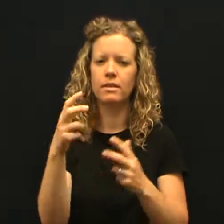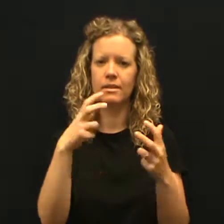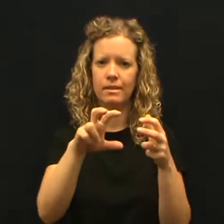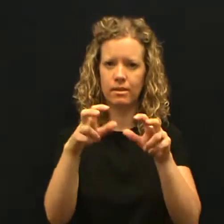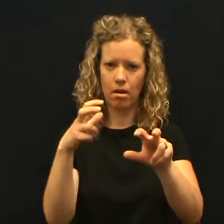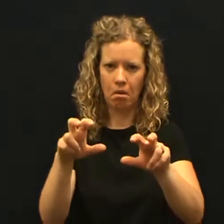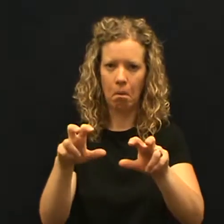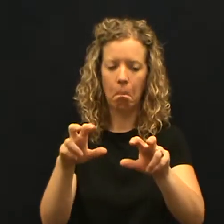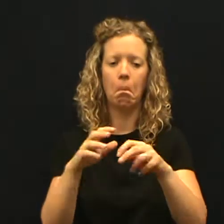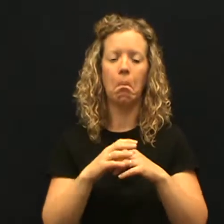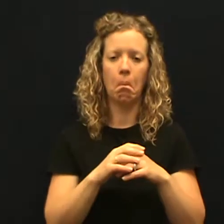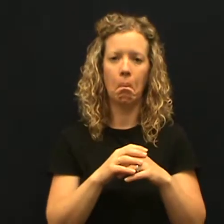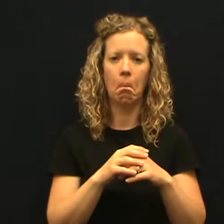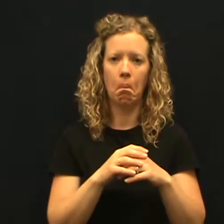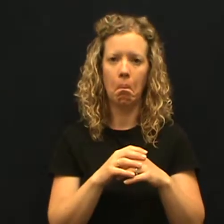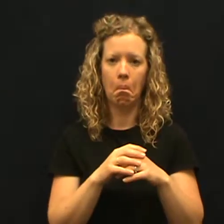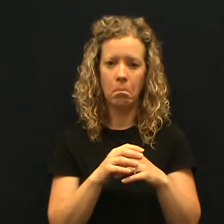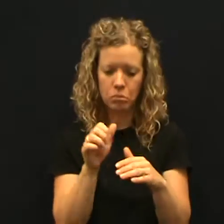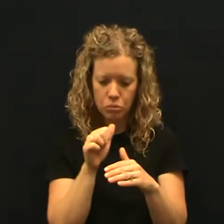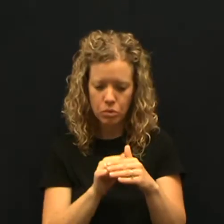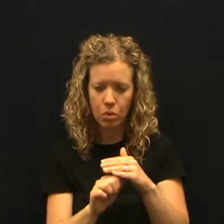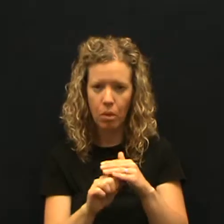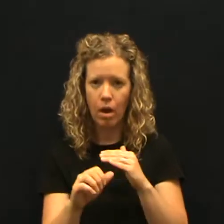common stock. We had repurchased